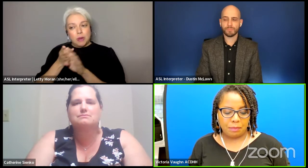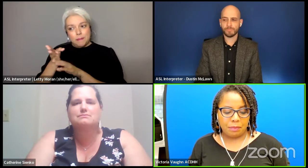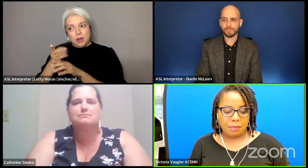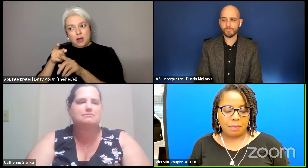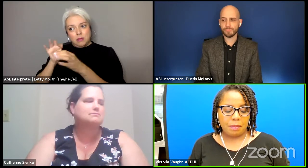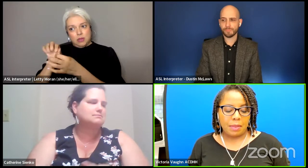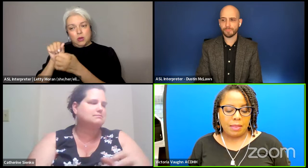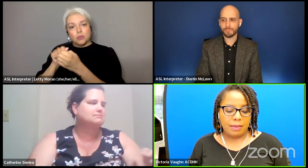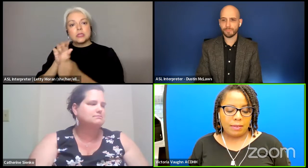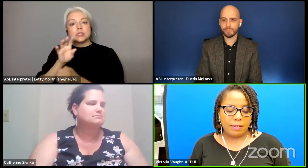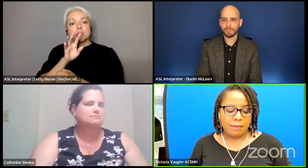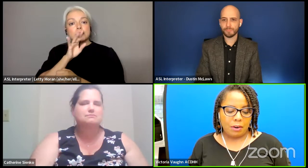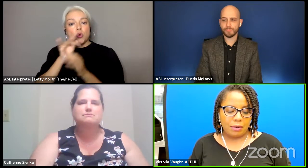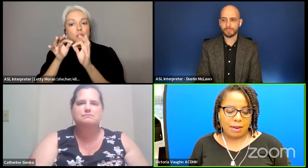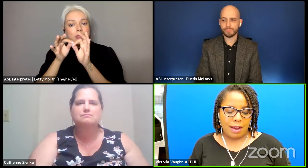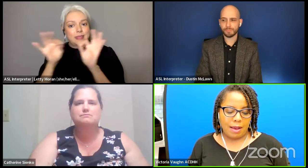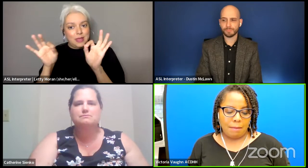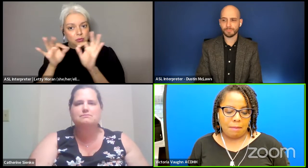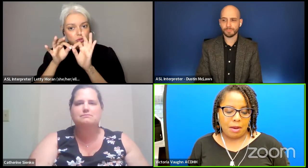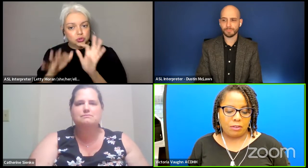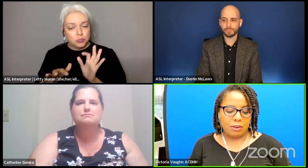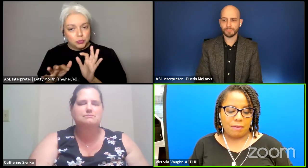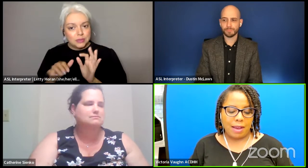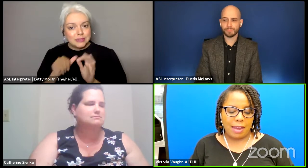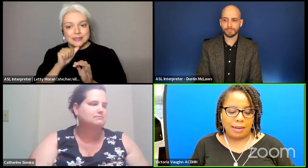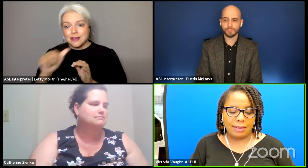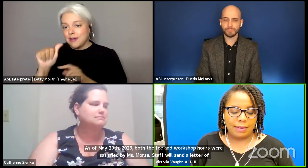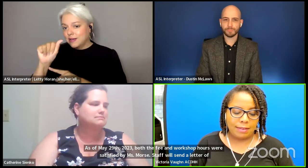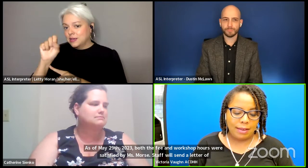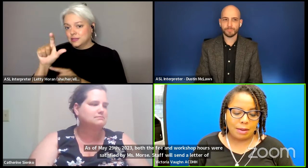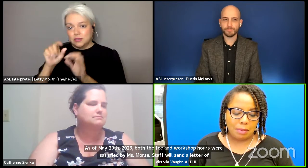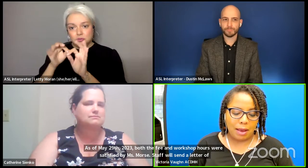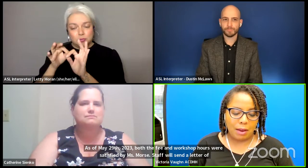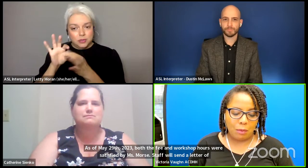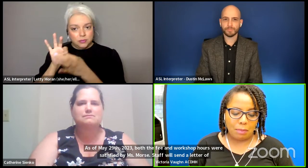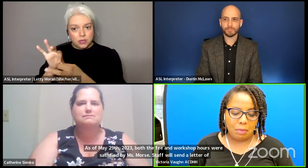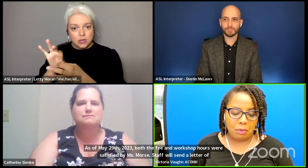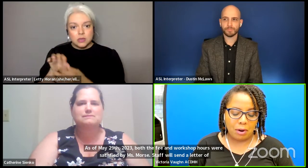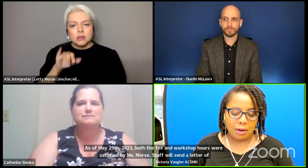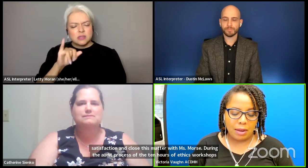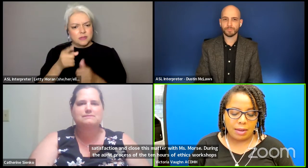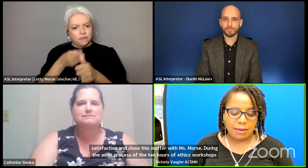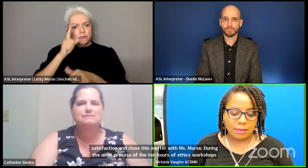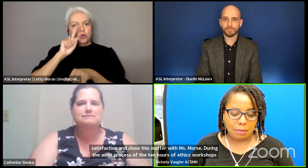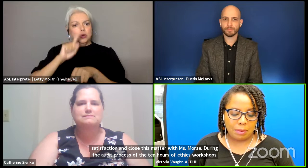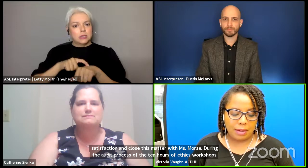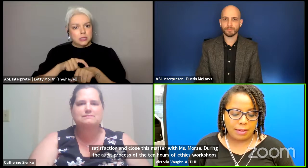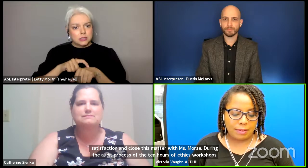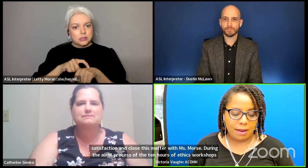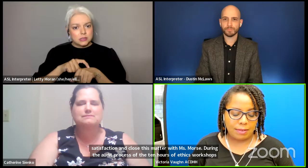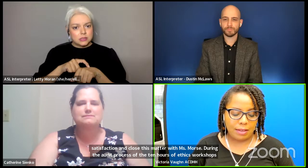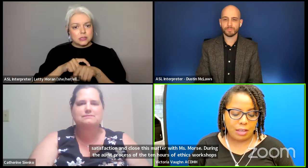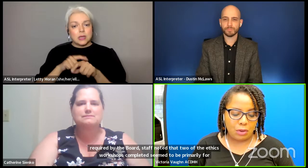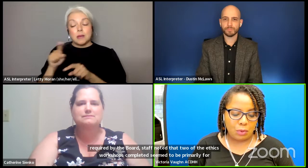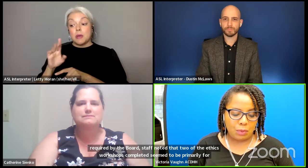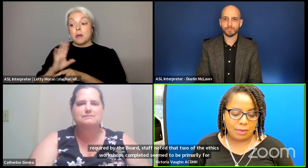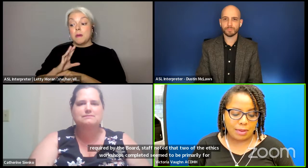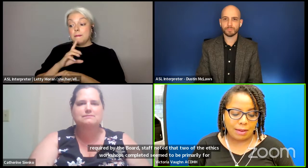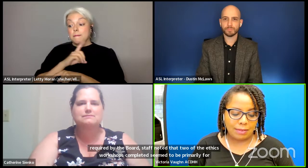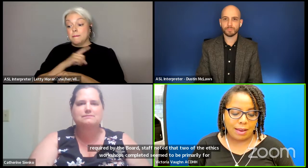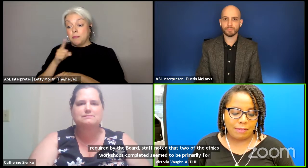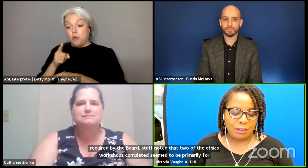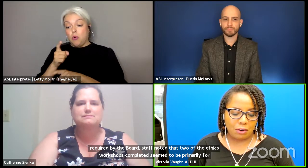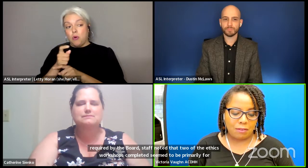interpreters. This is the first time a certified licensee complying with board discipline has sought